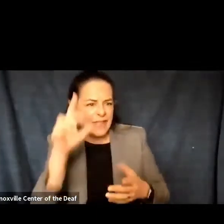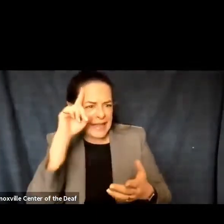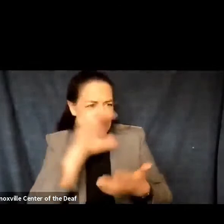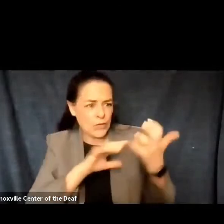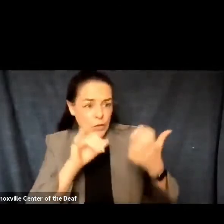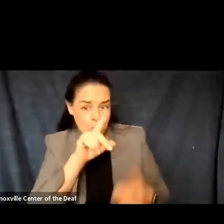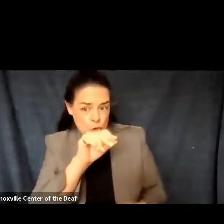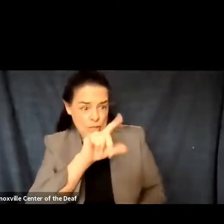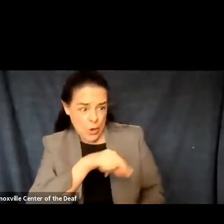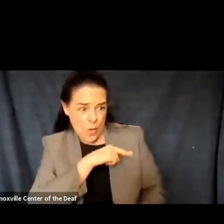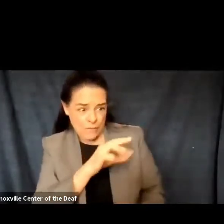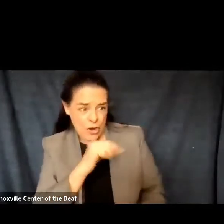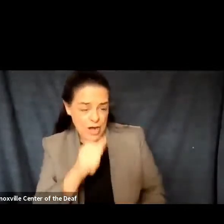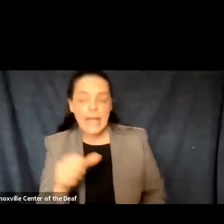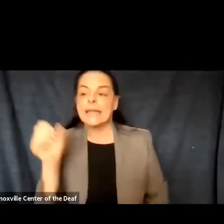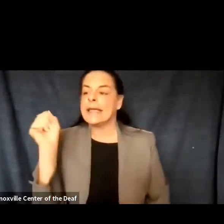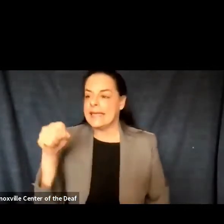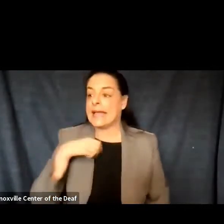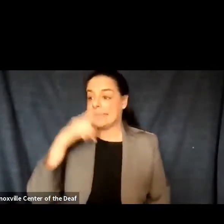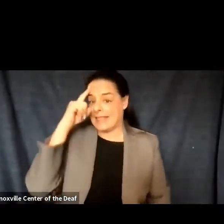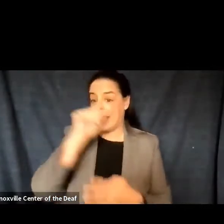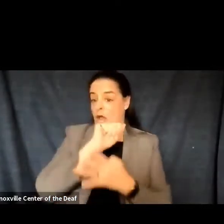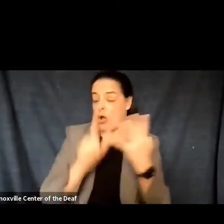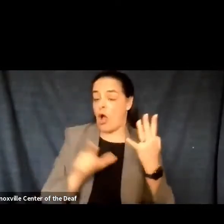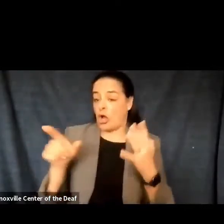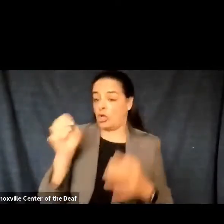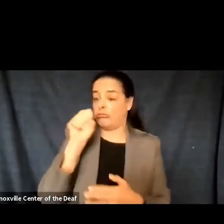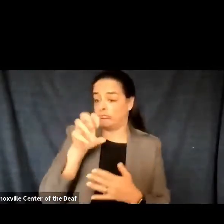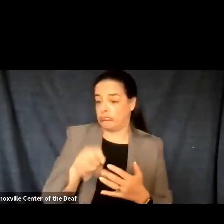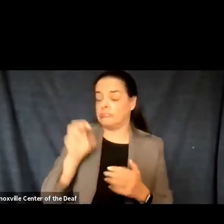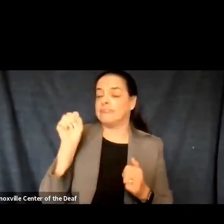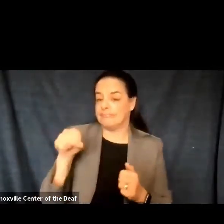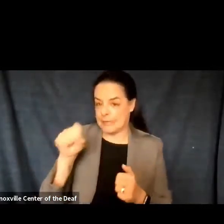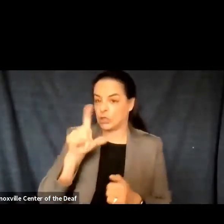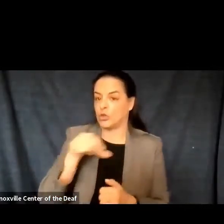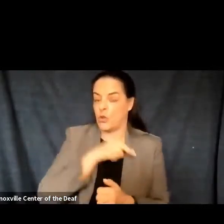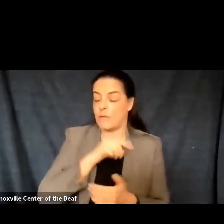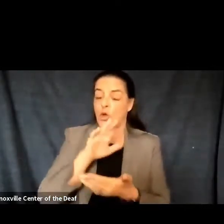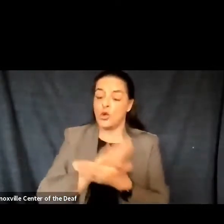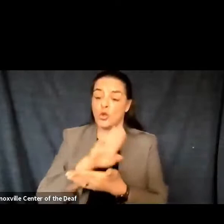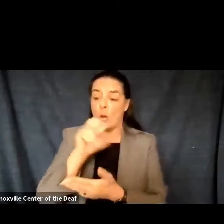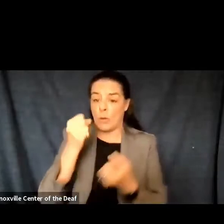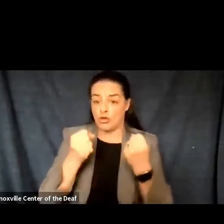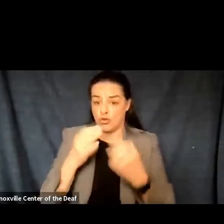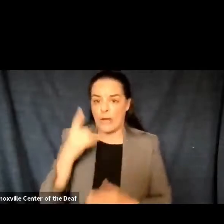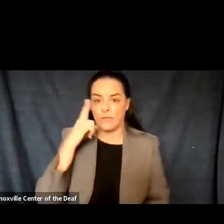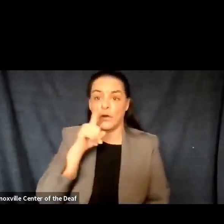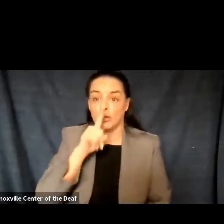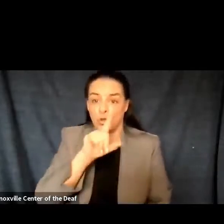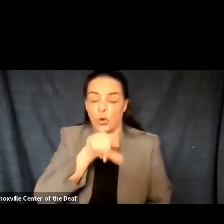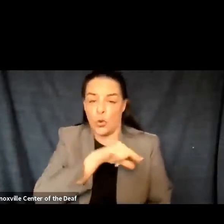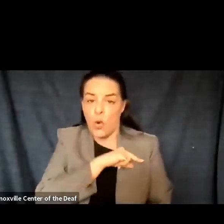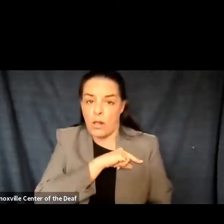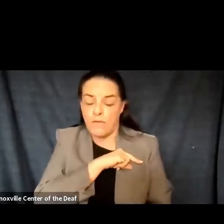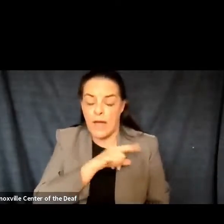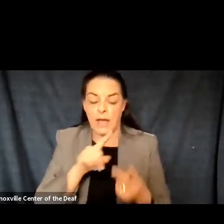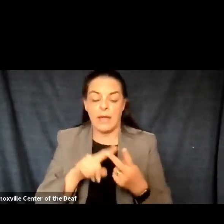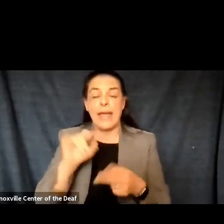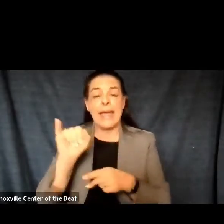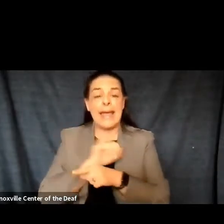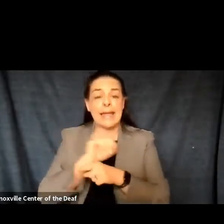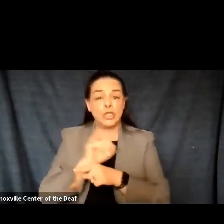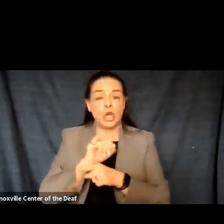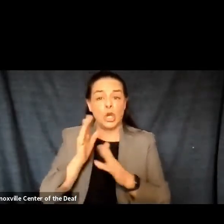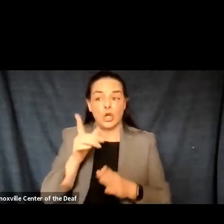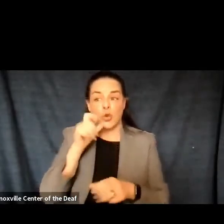they? Yes, I believe every one of those lists do qualify. So if school bus drivers definitely do, interns that are